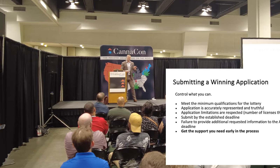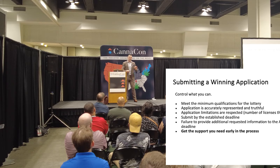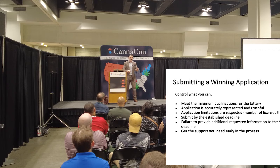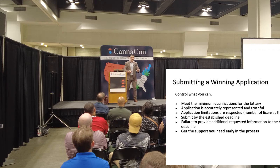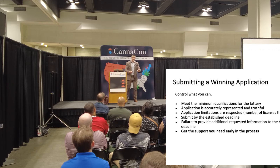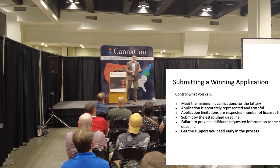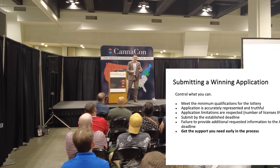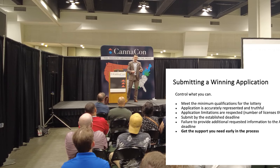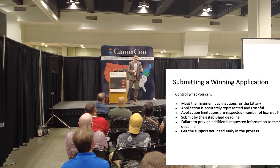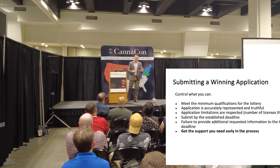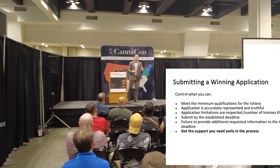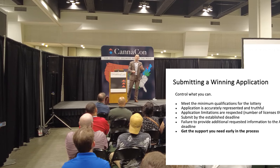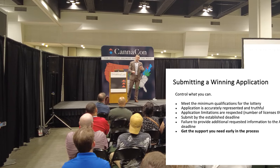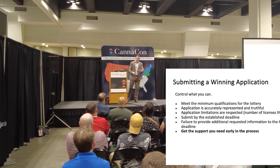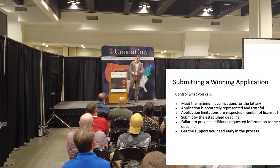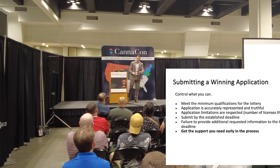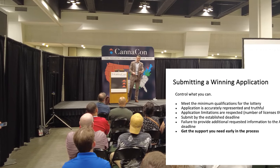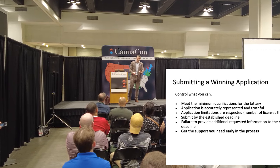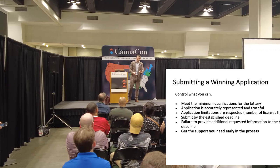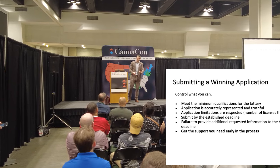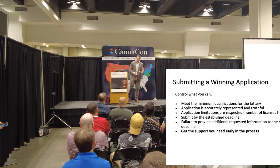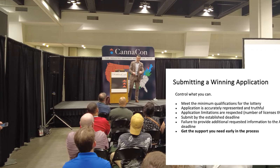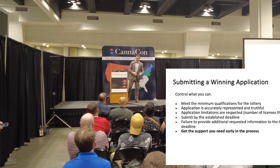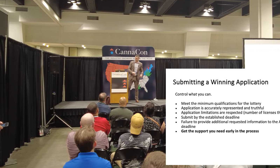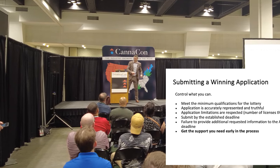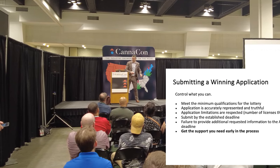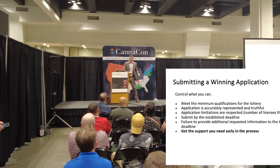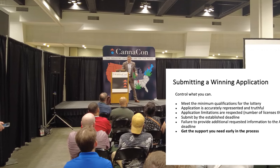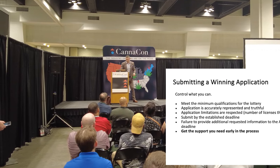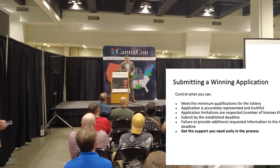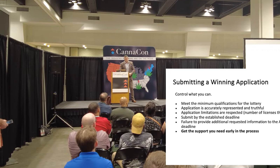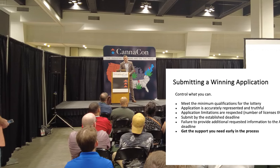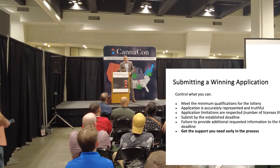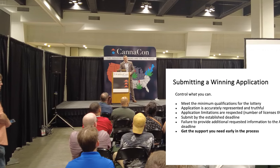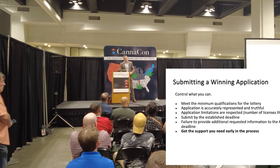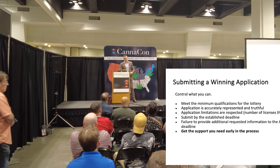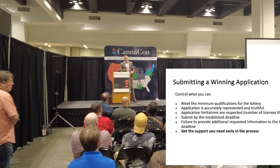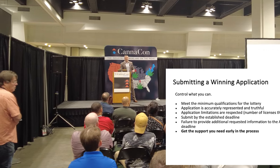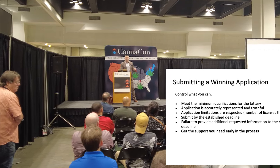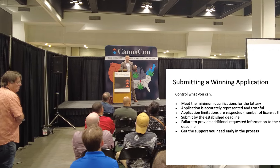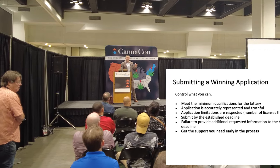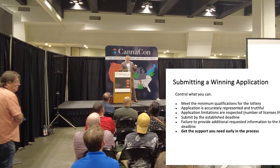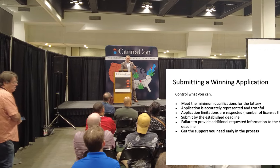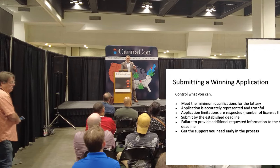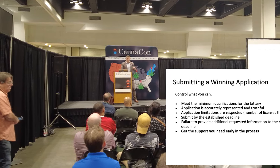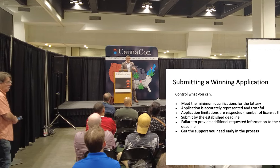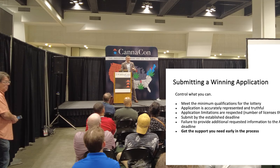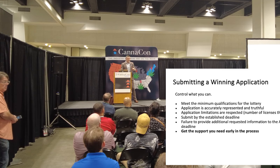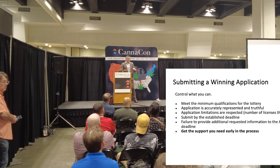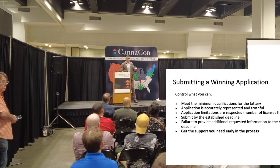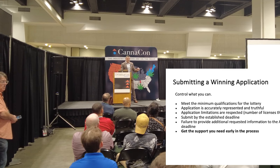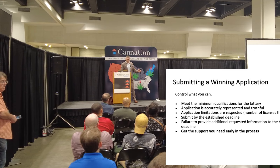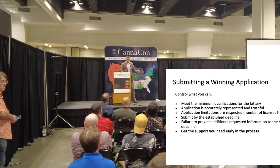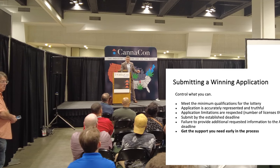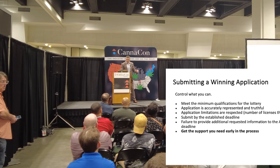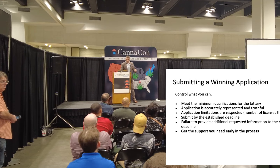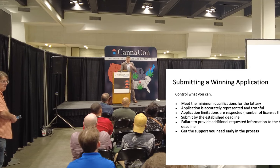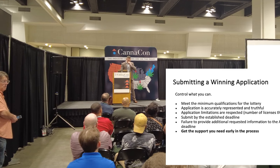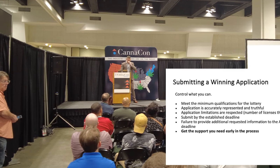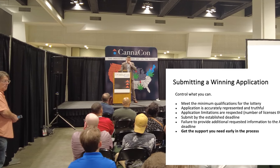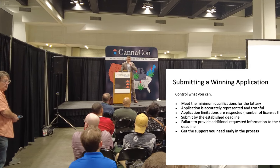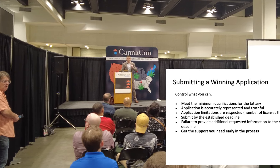ourselves. Proud, but achievable. Okay, we want to make sure that we're meeting the minimum qualifications for the